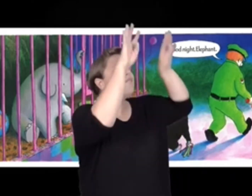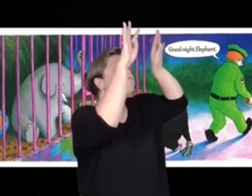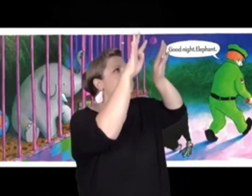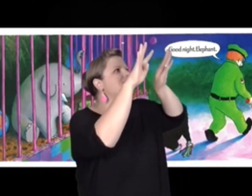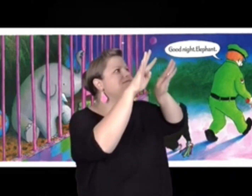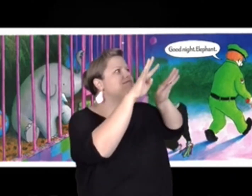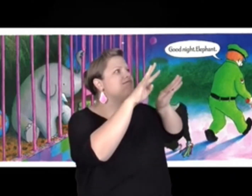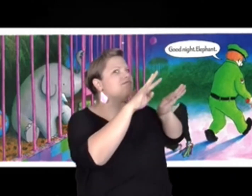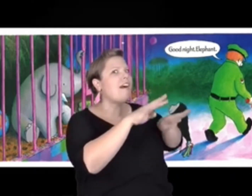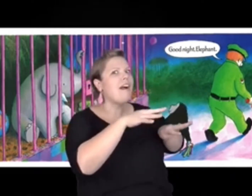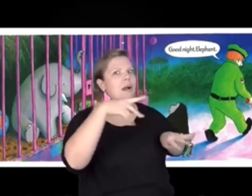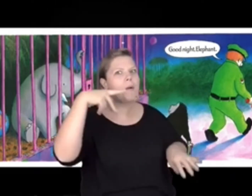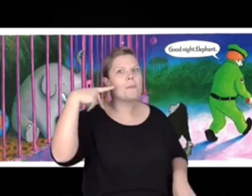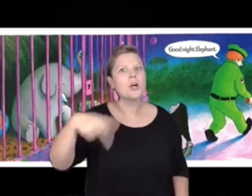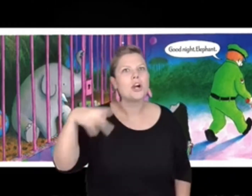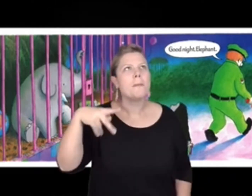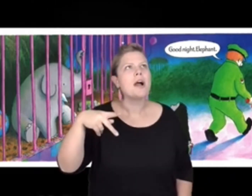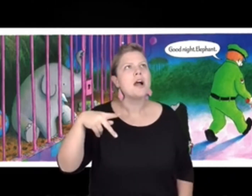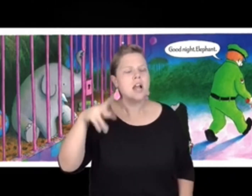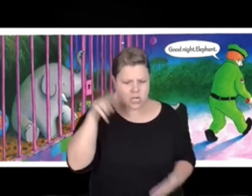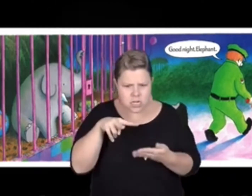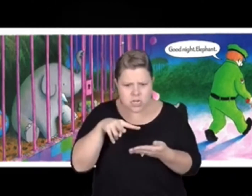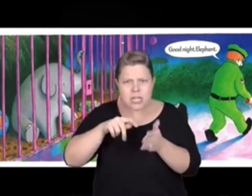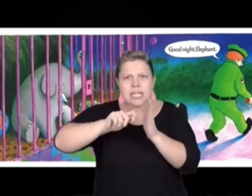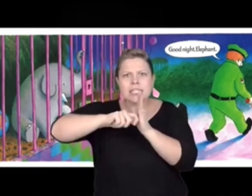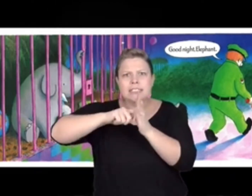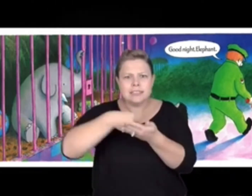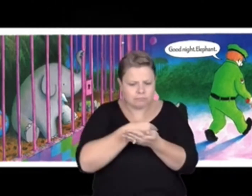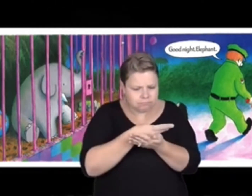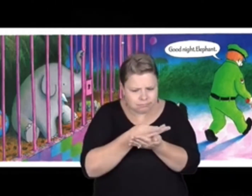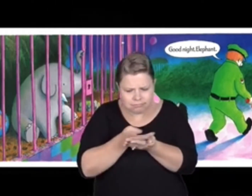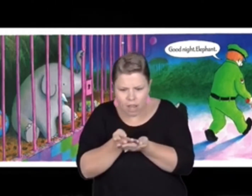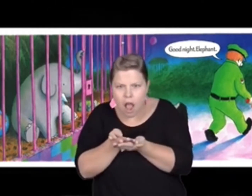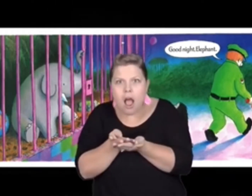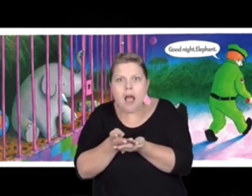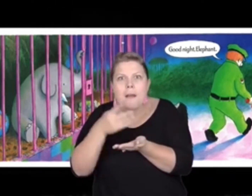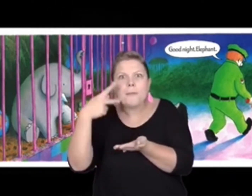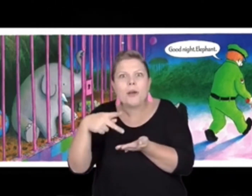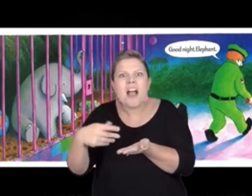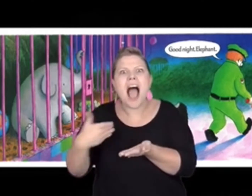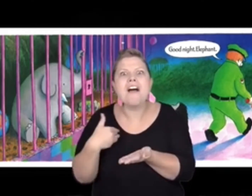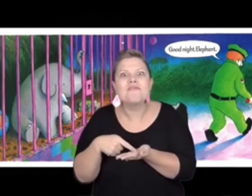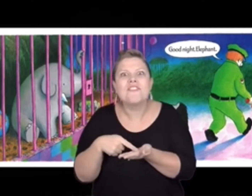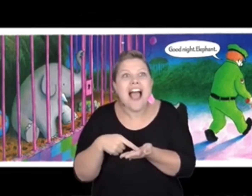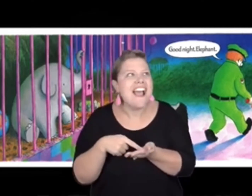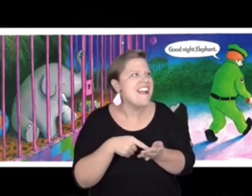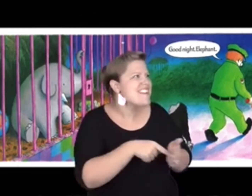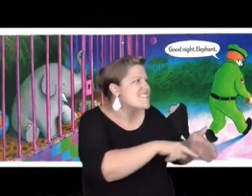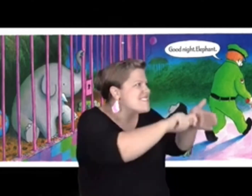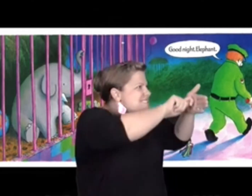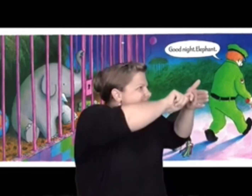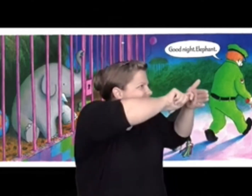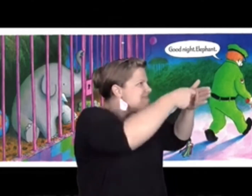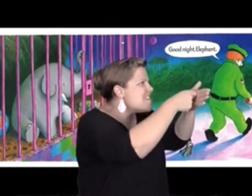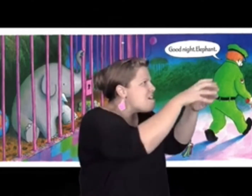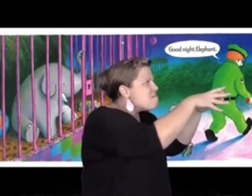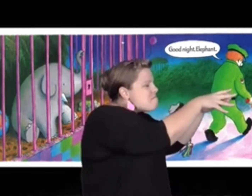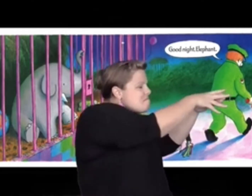gorilla noticed that the cage was purple. He looked at his set of keys. There was the purple key, and